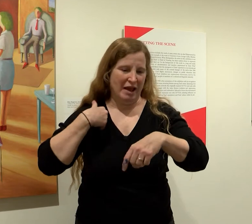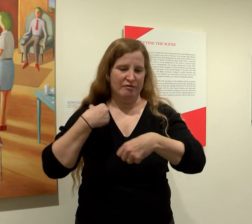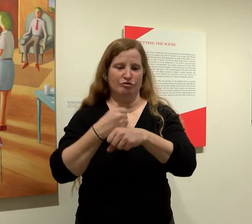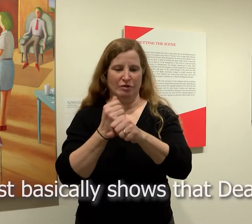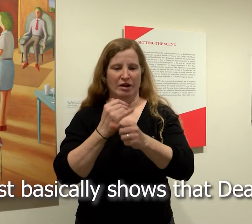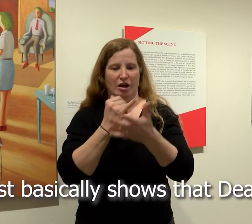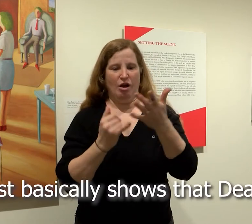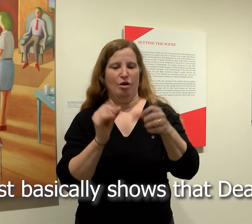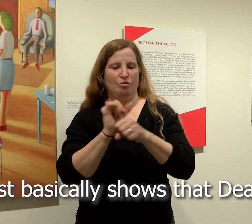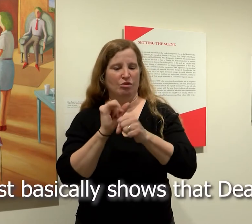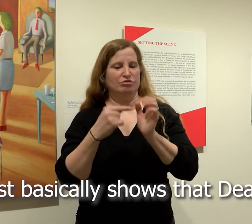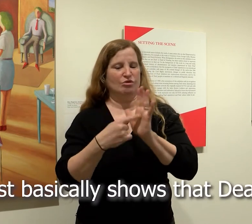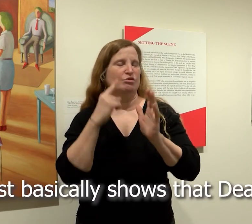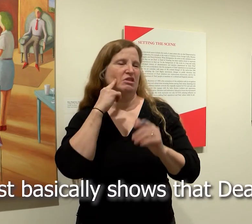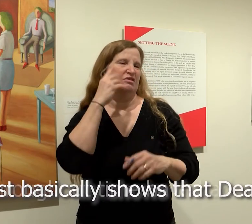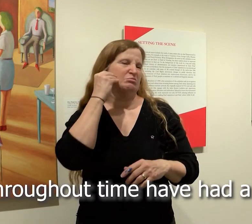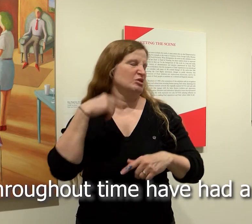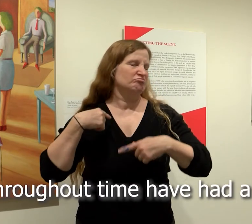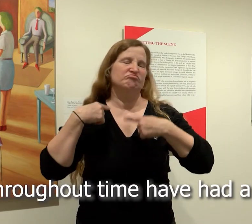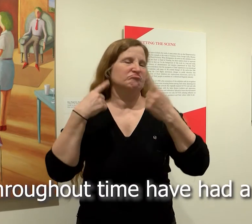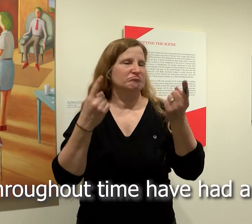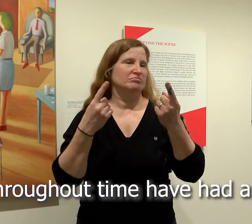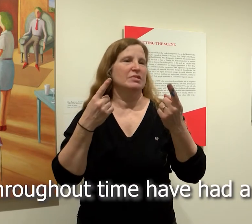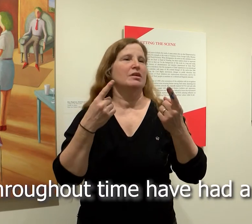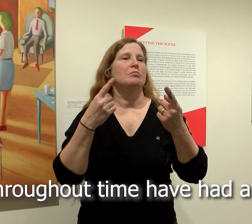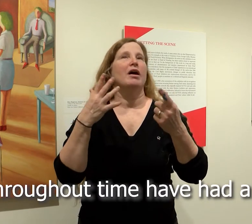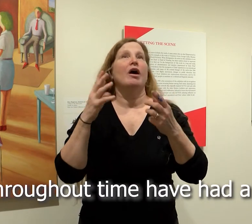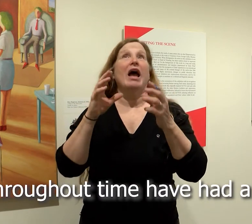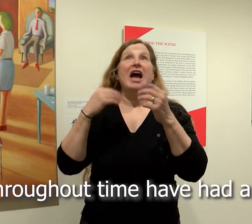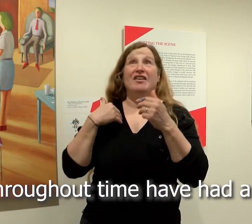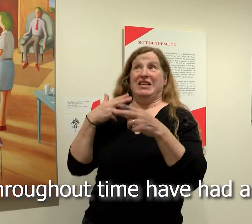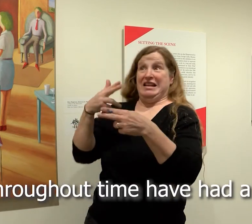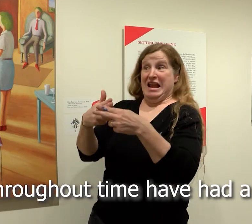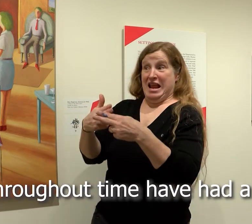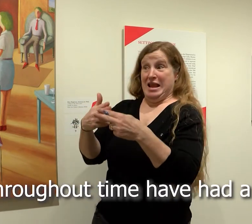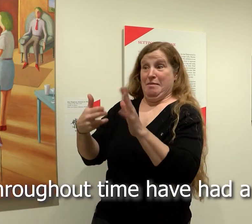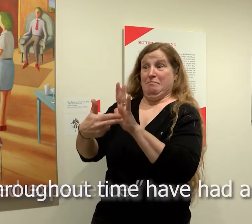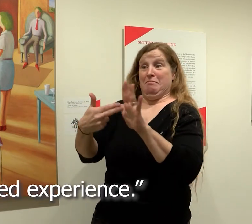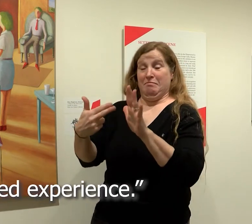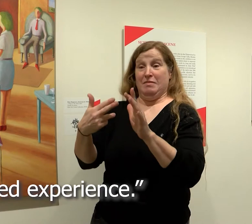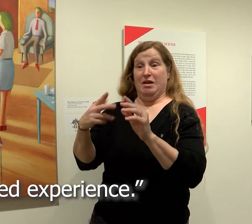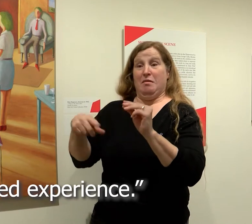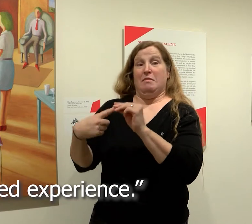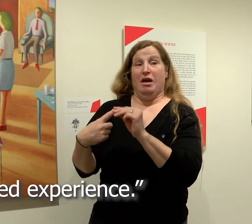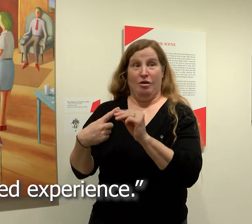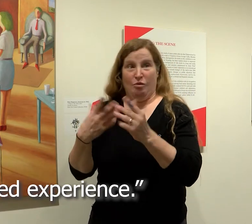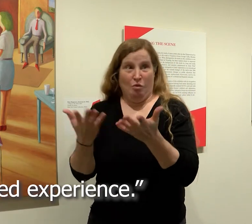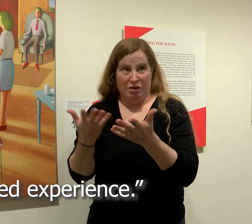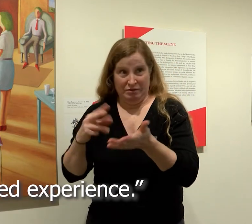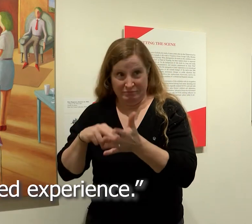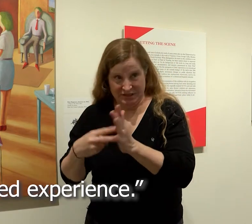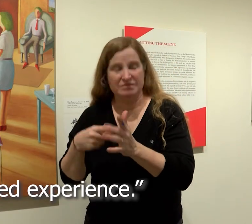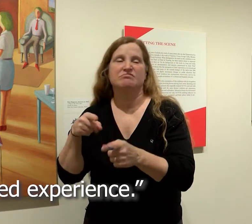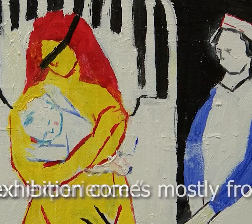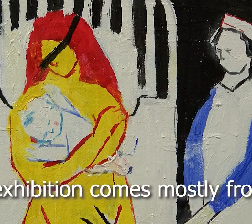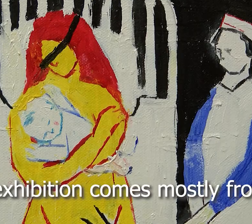IT JUST BASICALLY SHOWS THAT DEAF PEOPLE ALL THROUGHOUT TIME HAVE HAD A VERY SHARED EXPERIENCE. THE